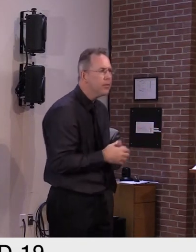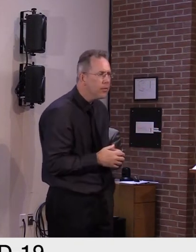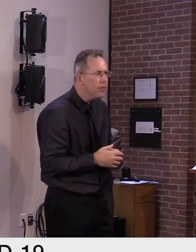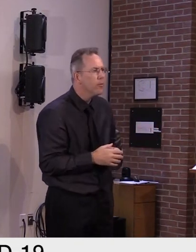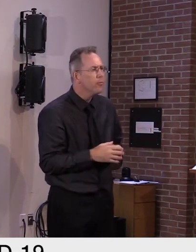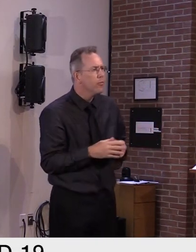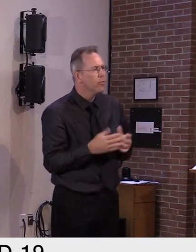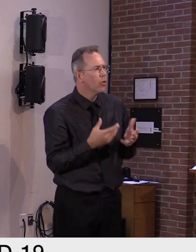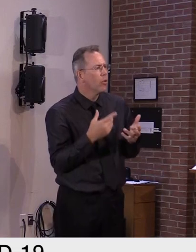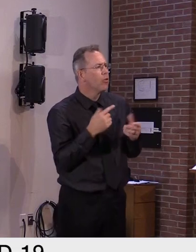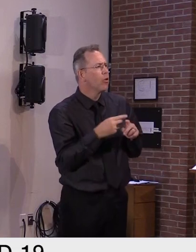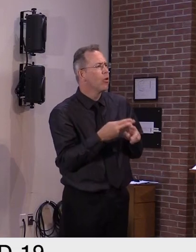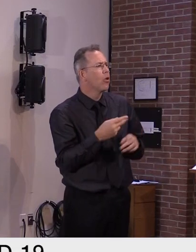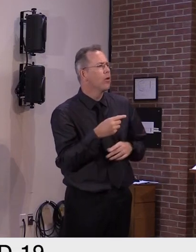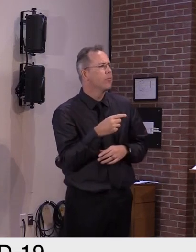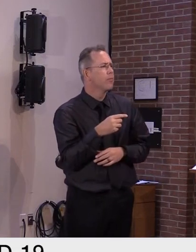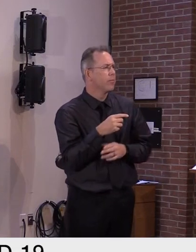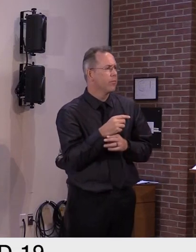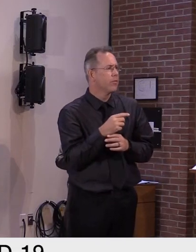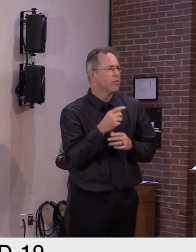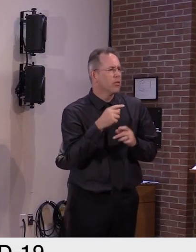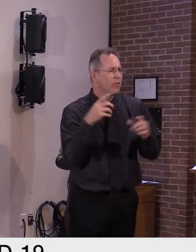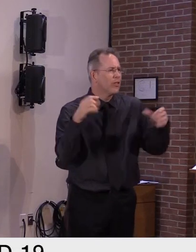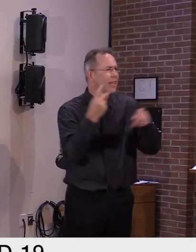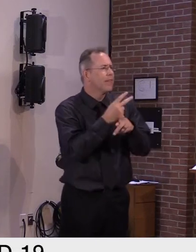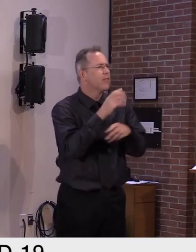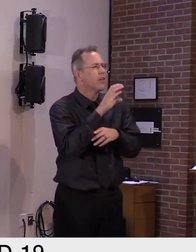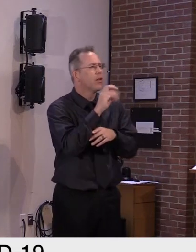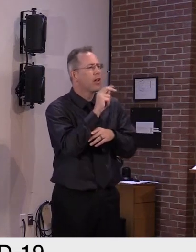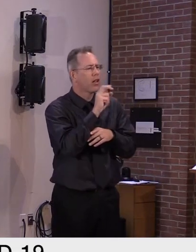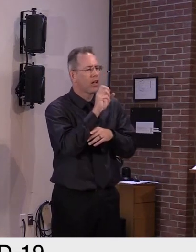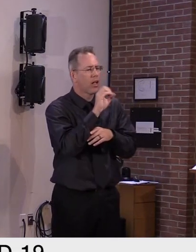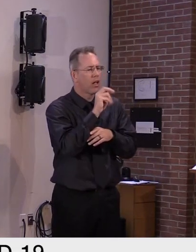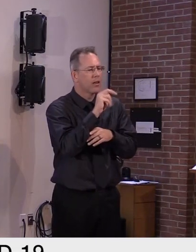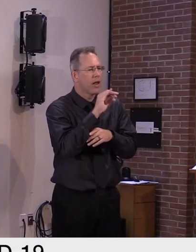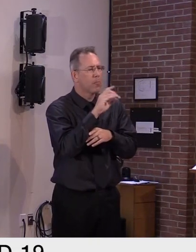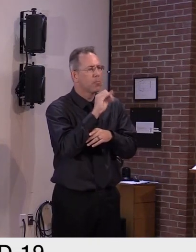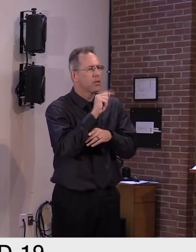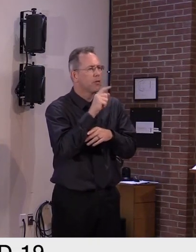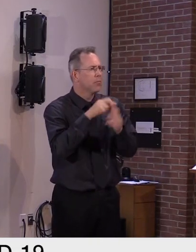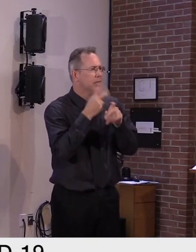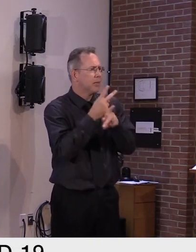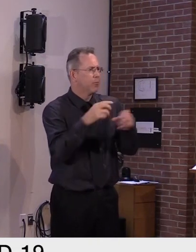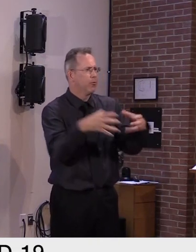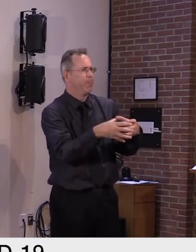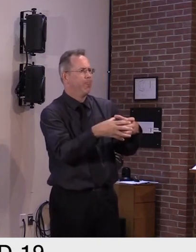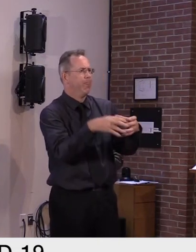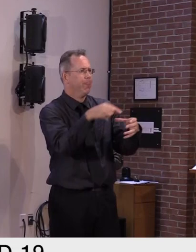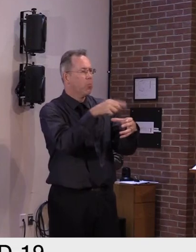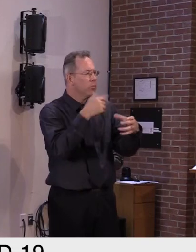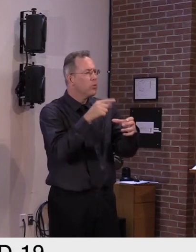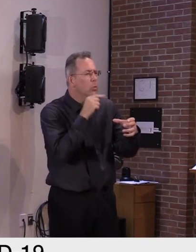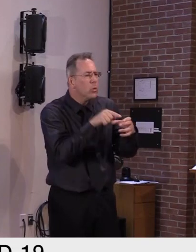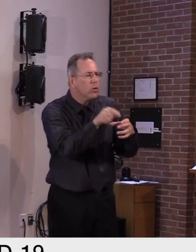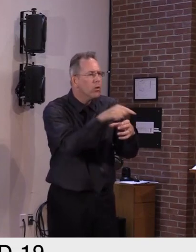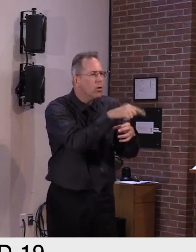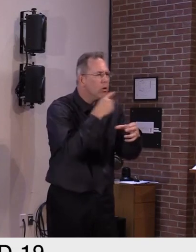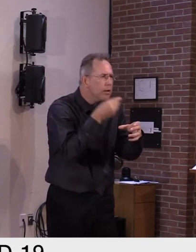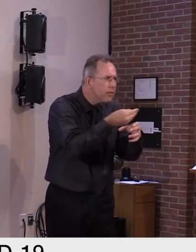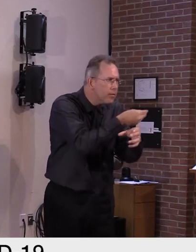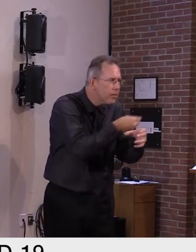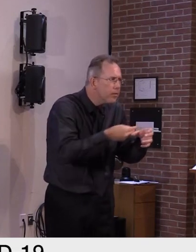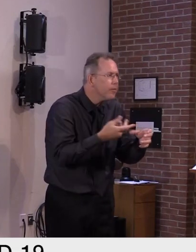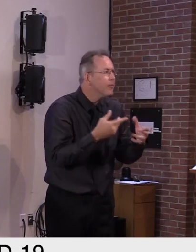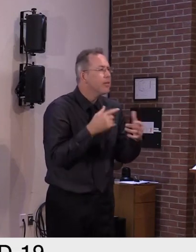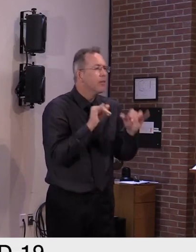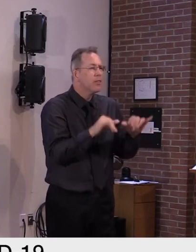may have seen, though, with the now distant in the past Winooski-Burlington outbreak, that didn't